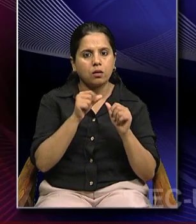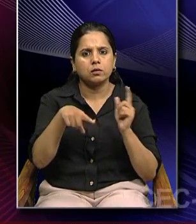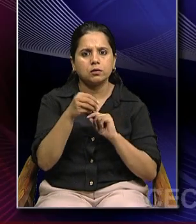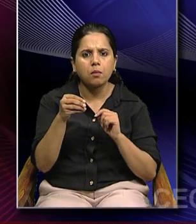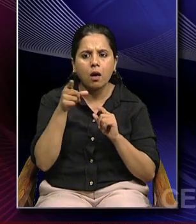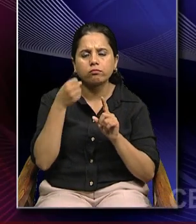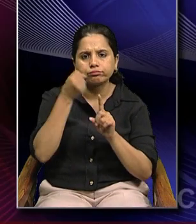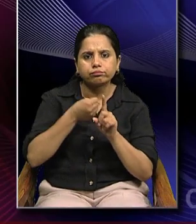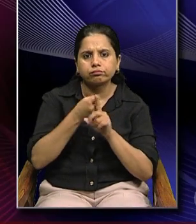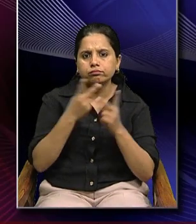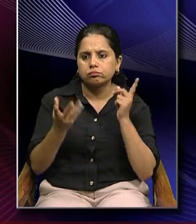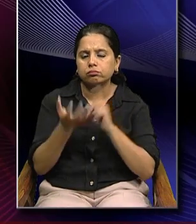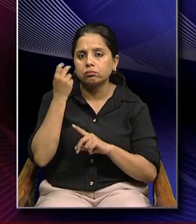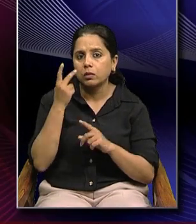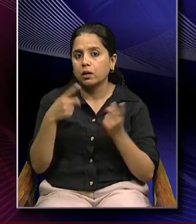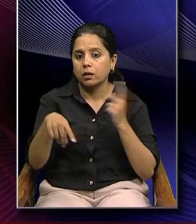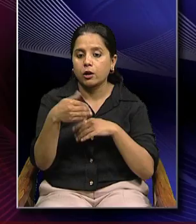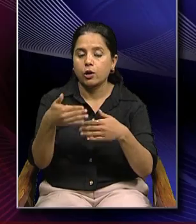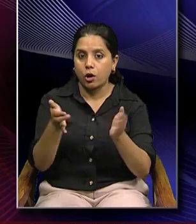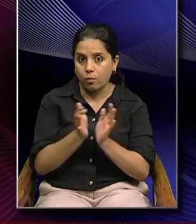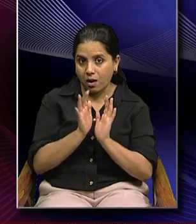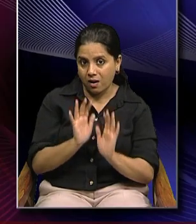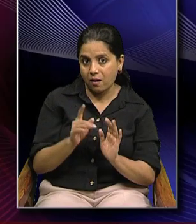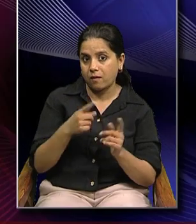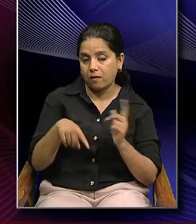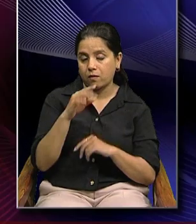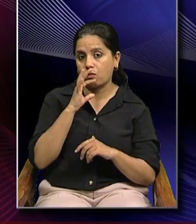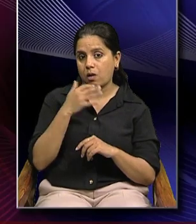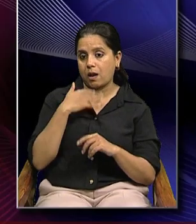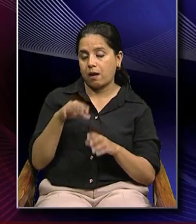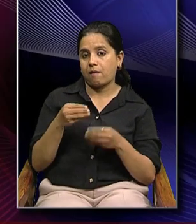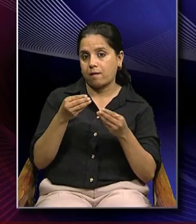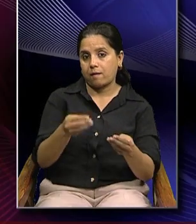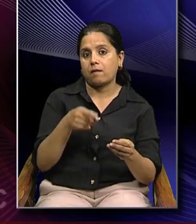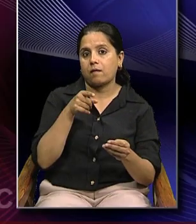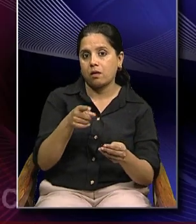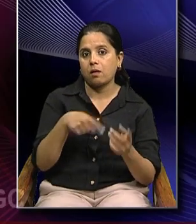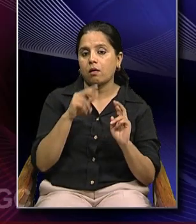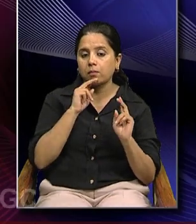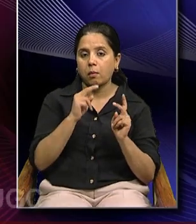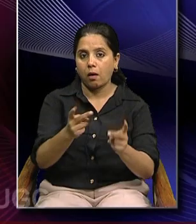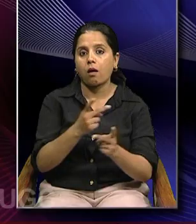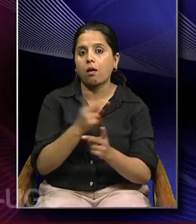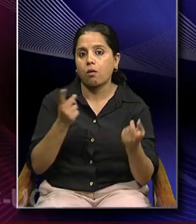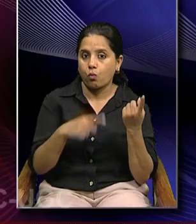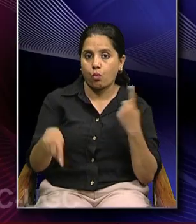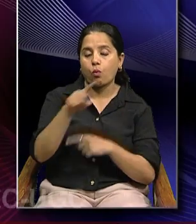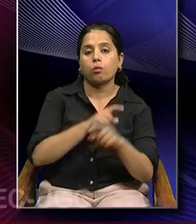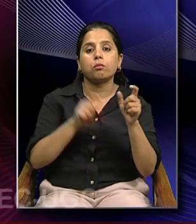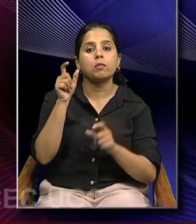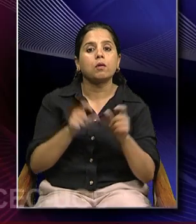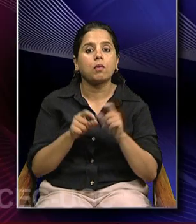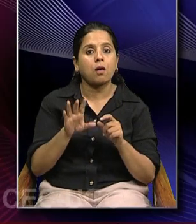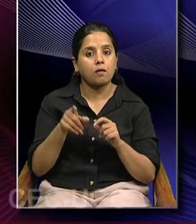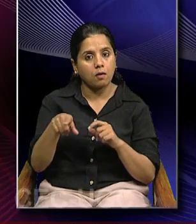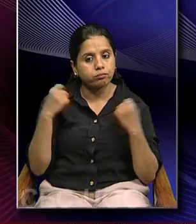advocates there out of that community who are actually giving befitting reply to those who are